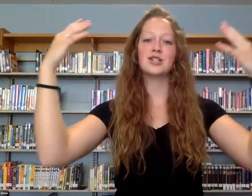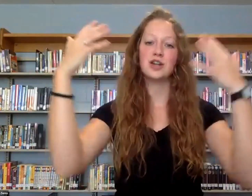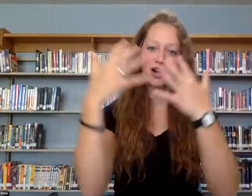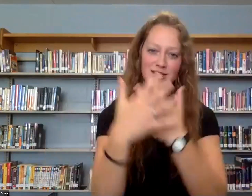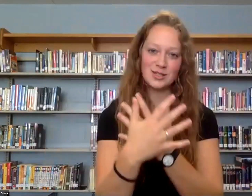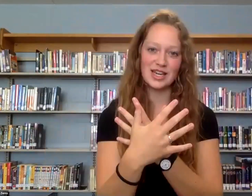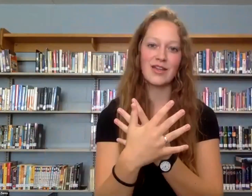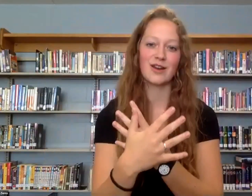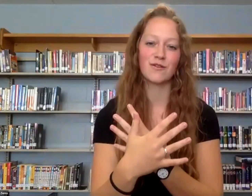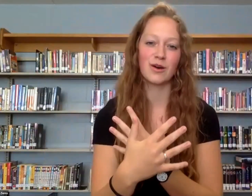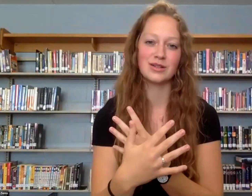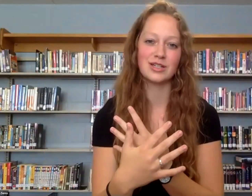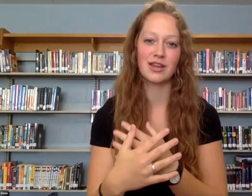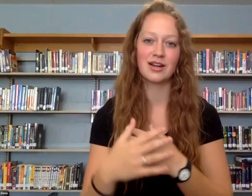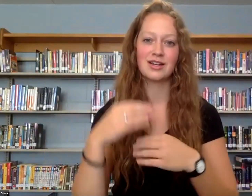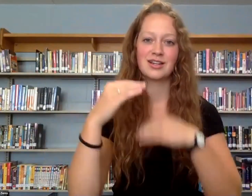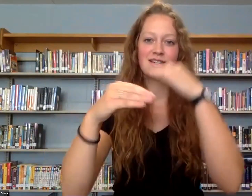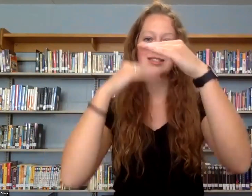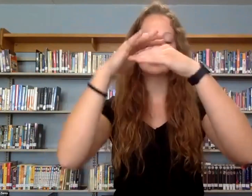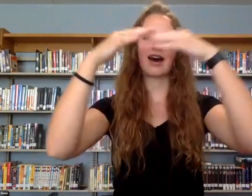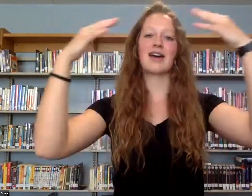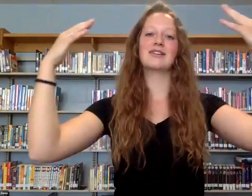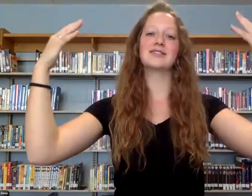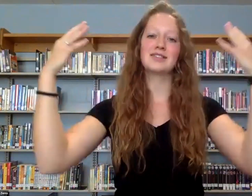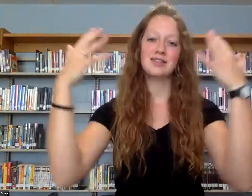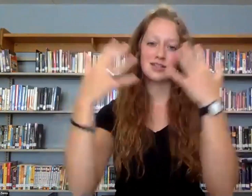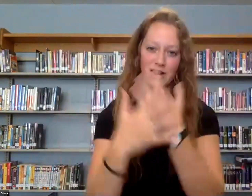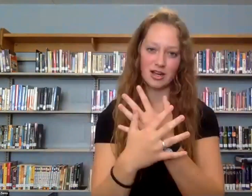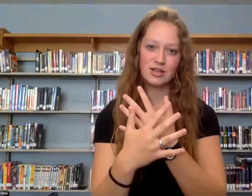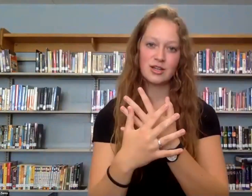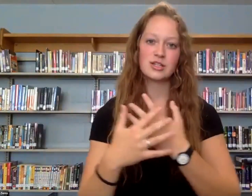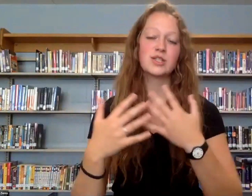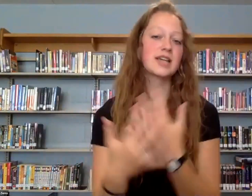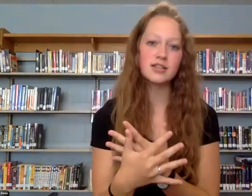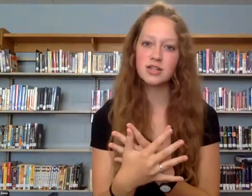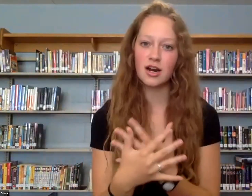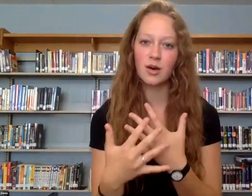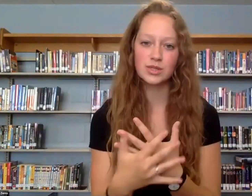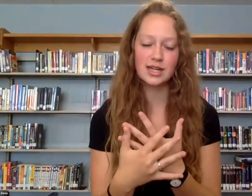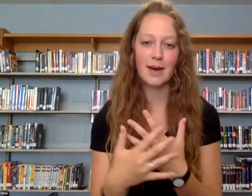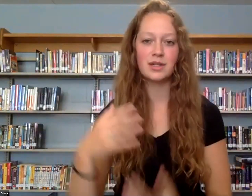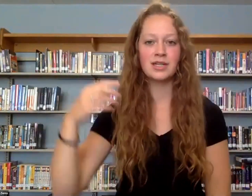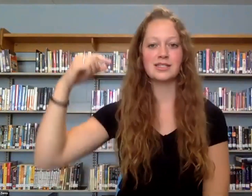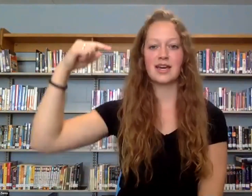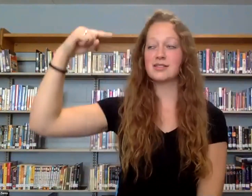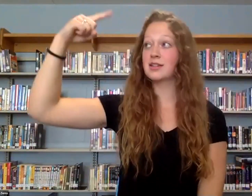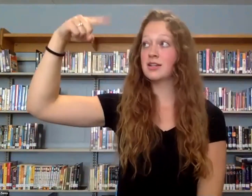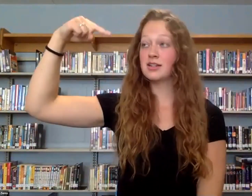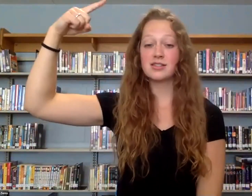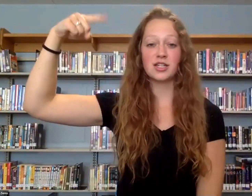dark. You see how they kind of flow into each other? Skies. Yeah. Dark. So the skies are dark. What's going to happen? He says,